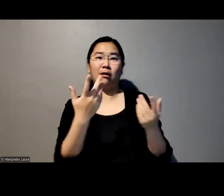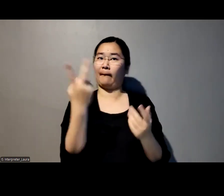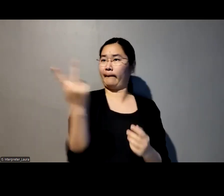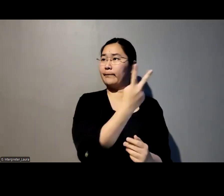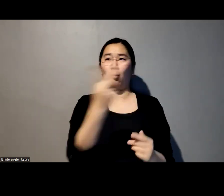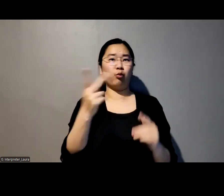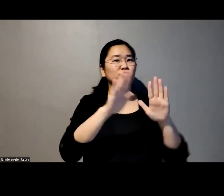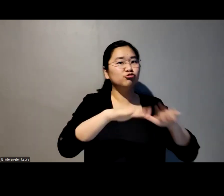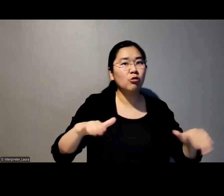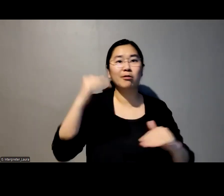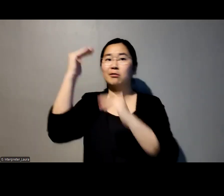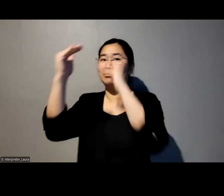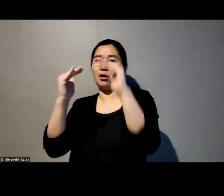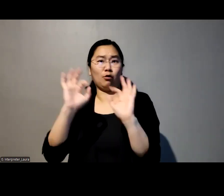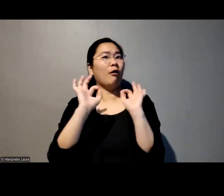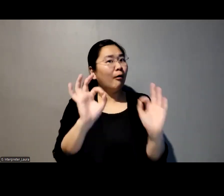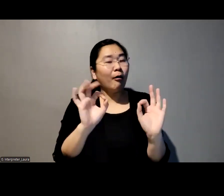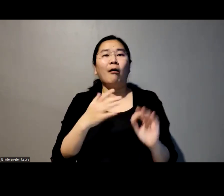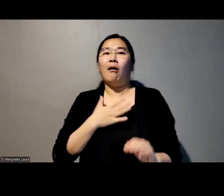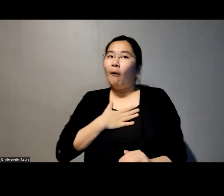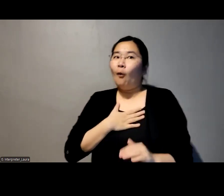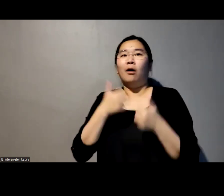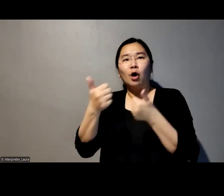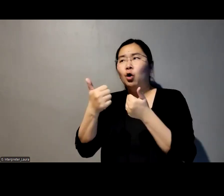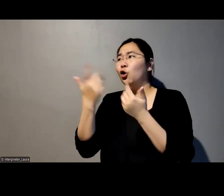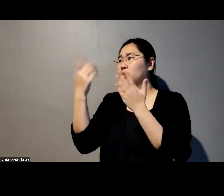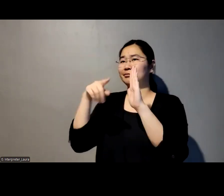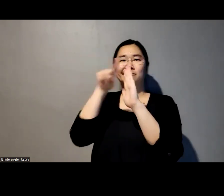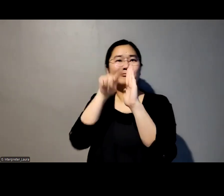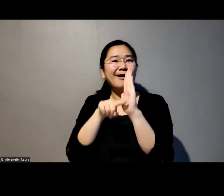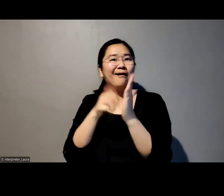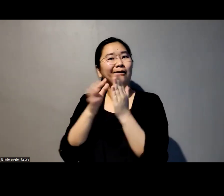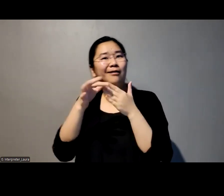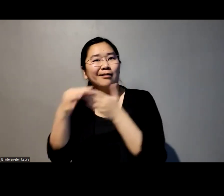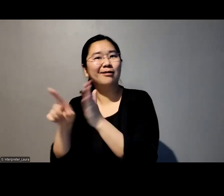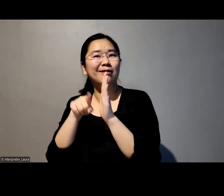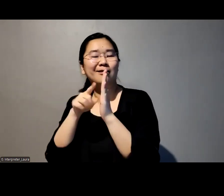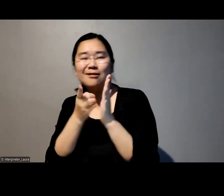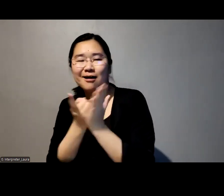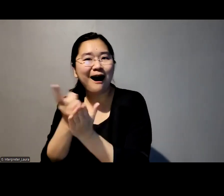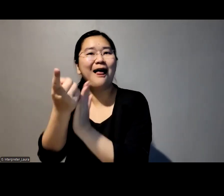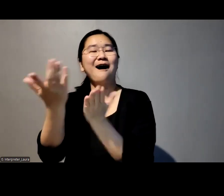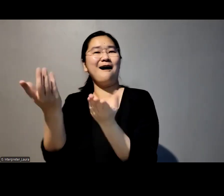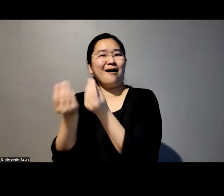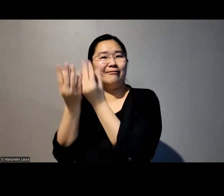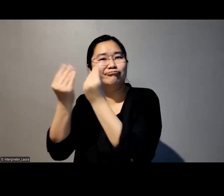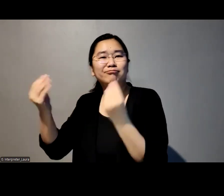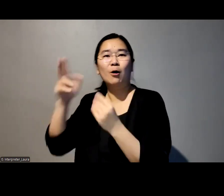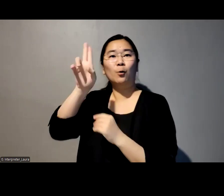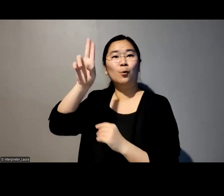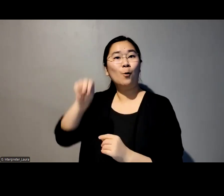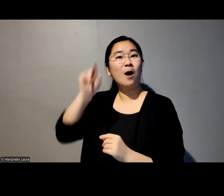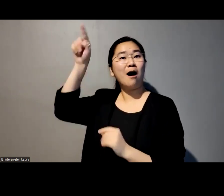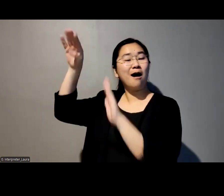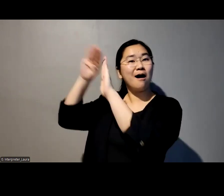the DI in Ukraine. And let me tell you quick how I see the situation. And that is unbelievable. So